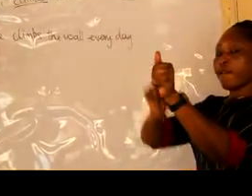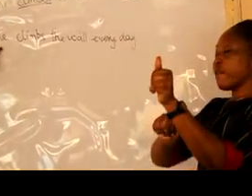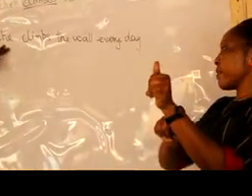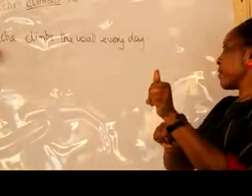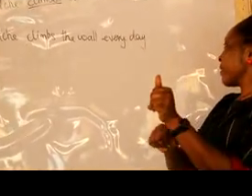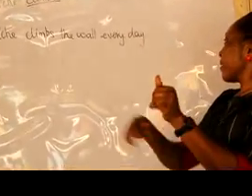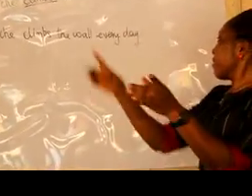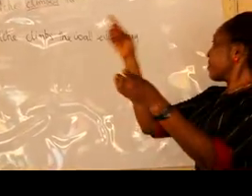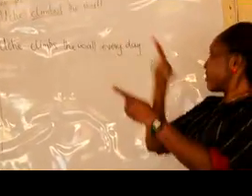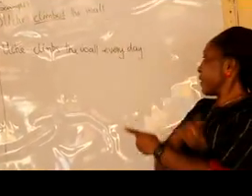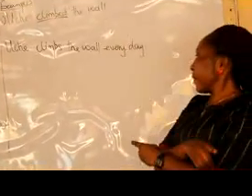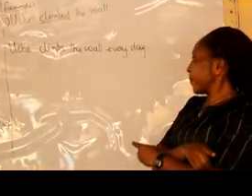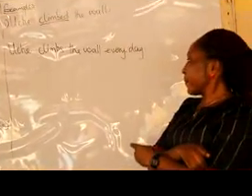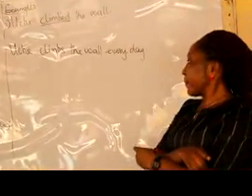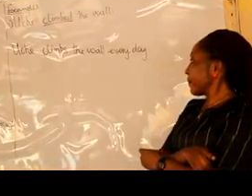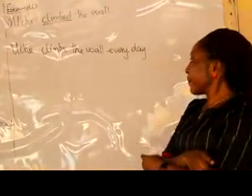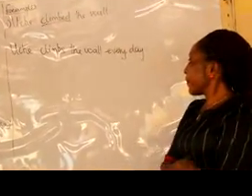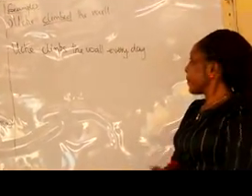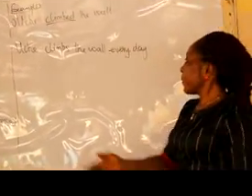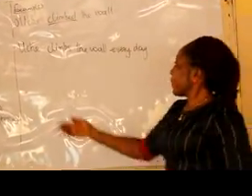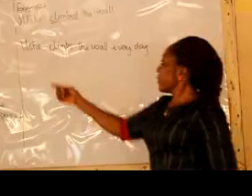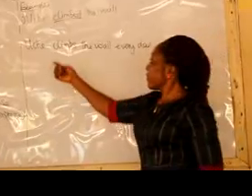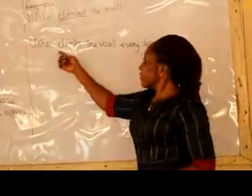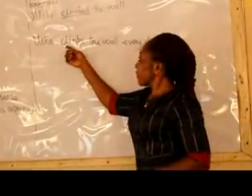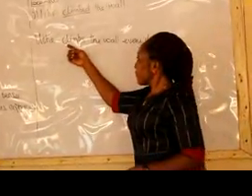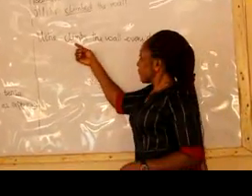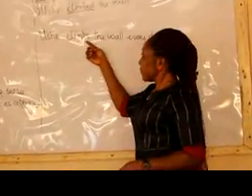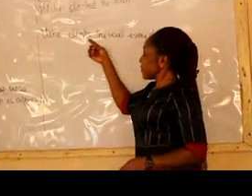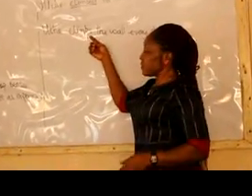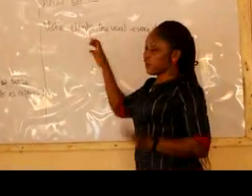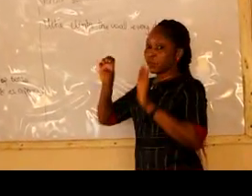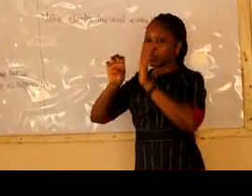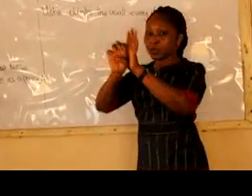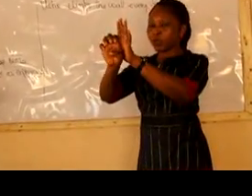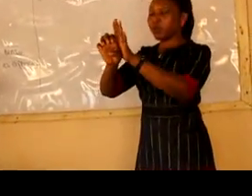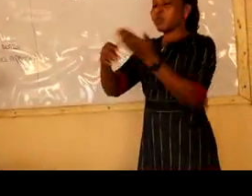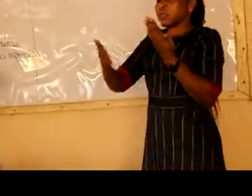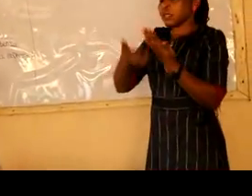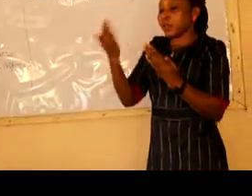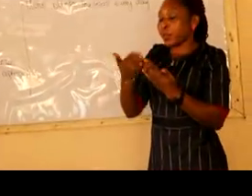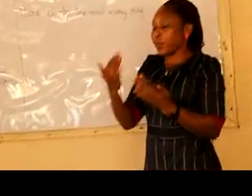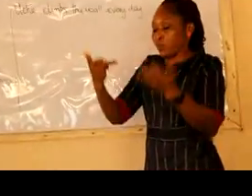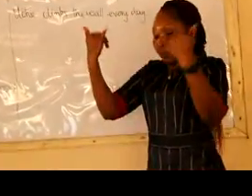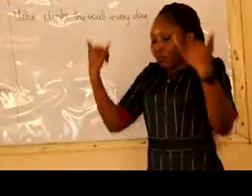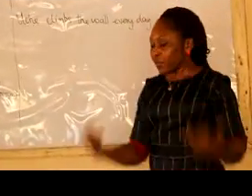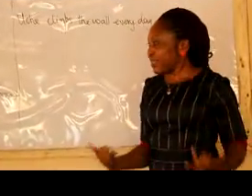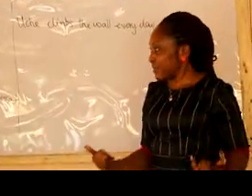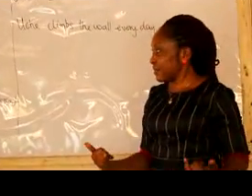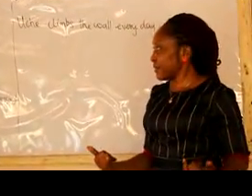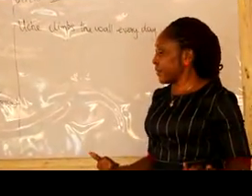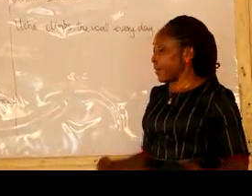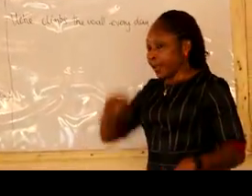This is an example of a simple present, but we have